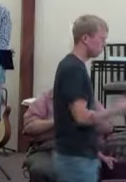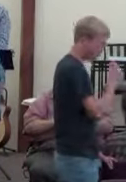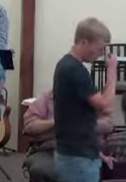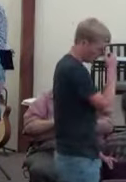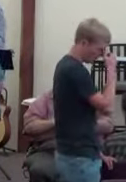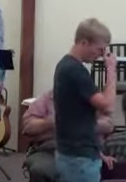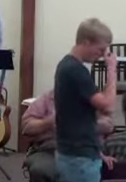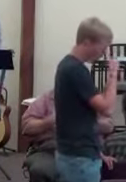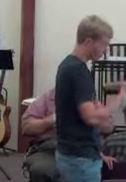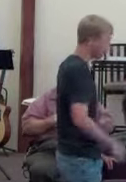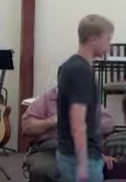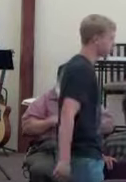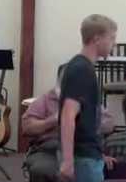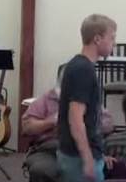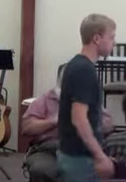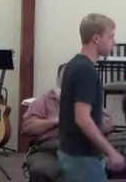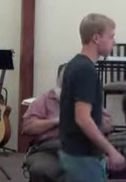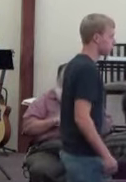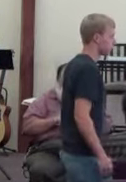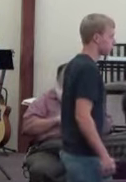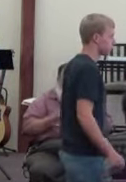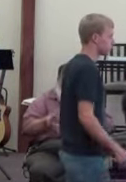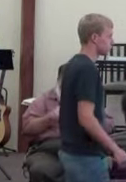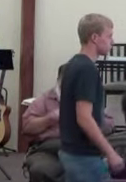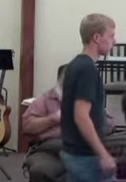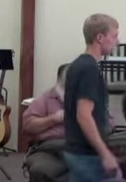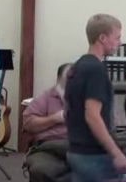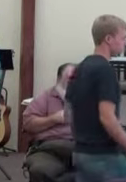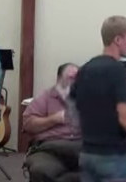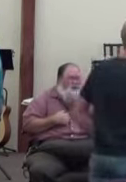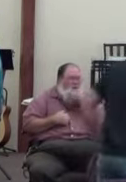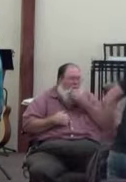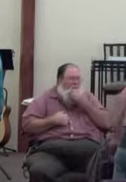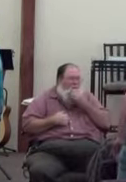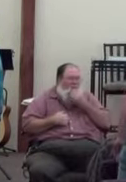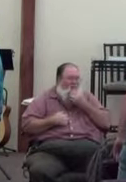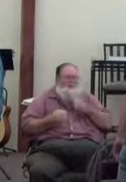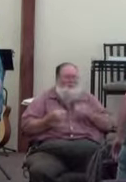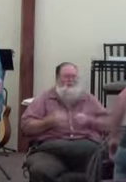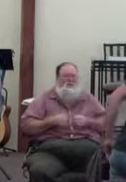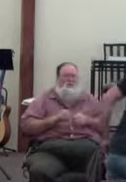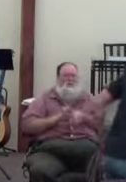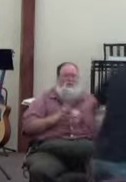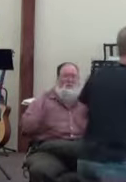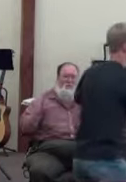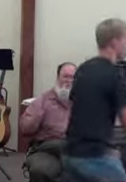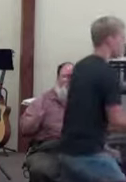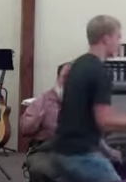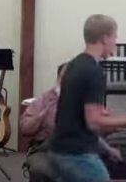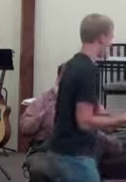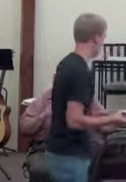Disconnected from the source of life. They were kicked, they were booted out of the Garden of Eden.